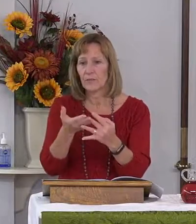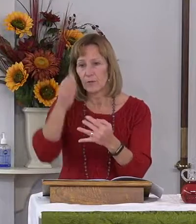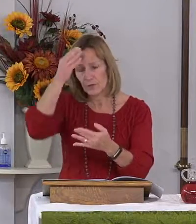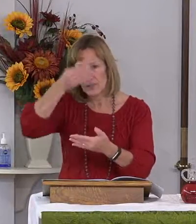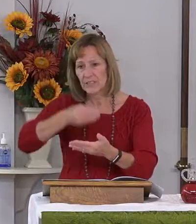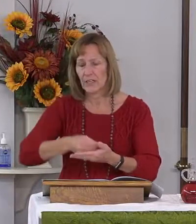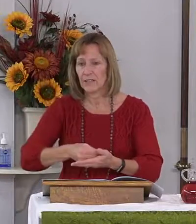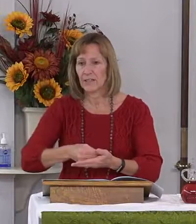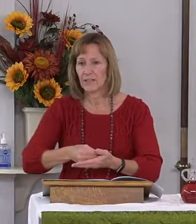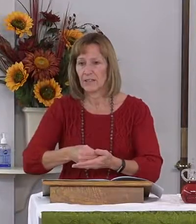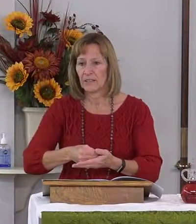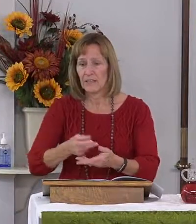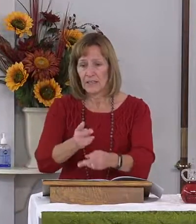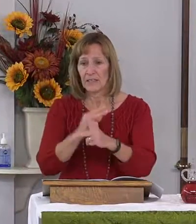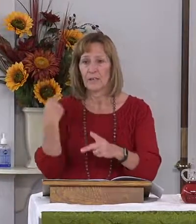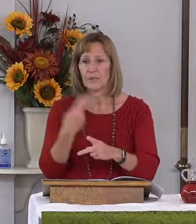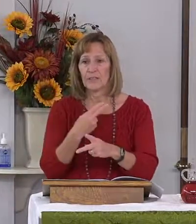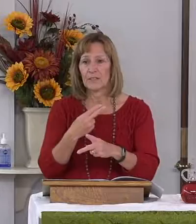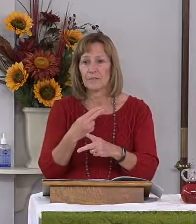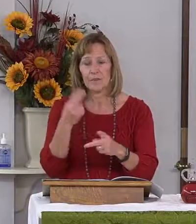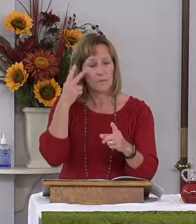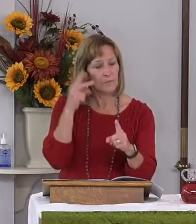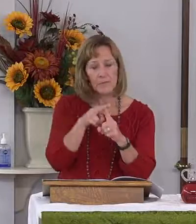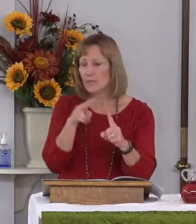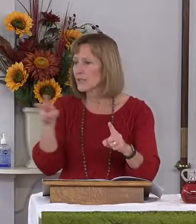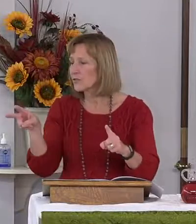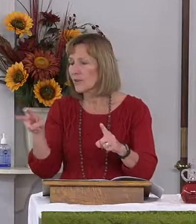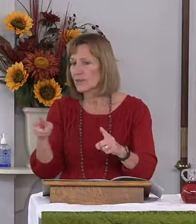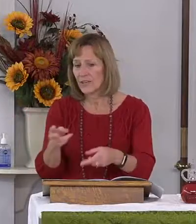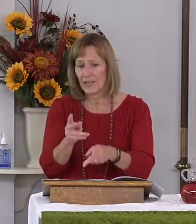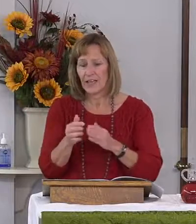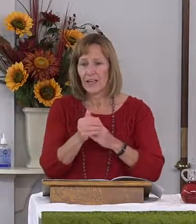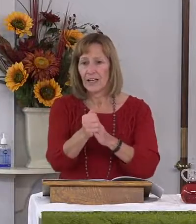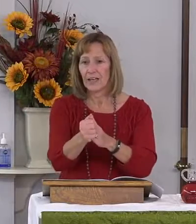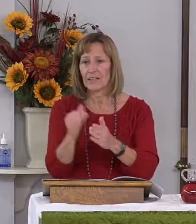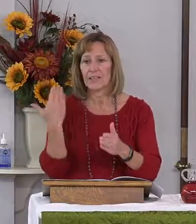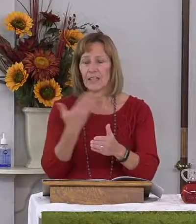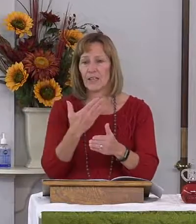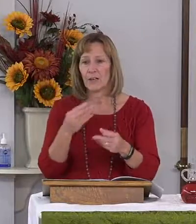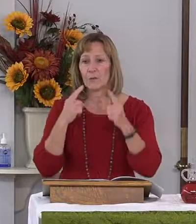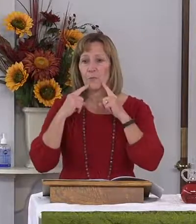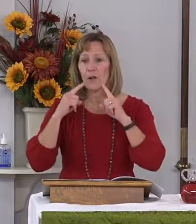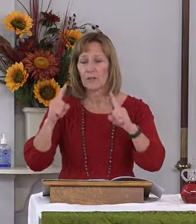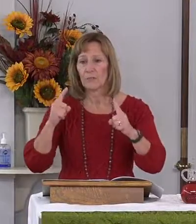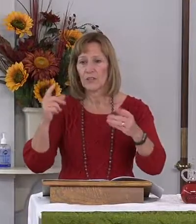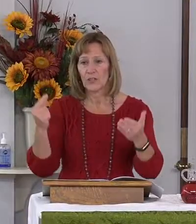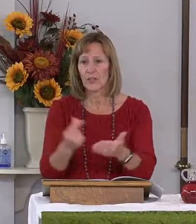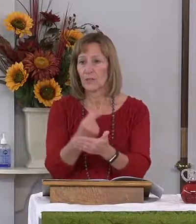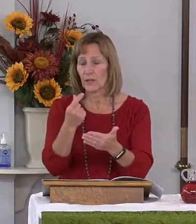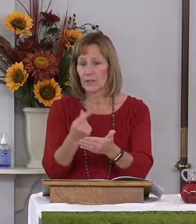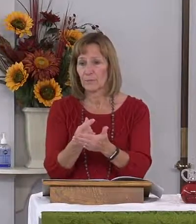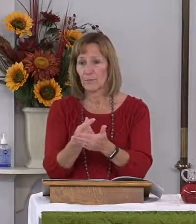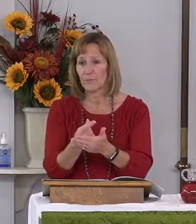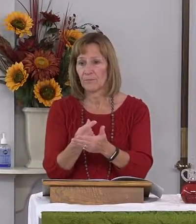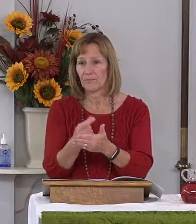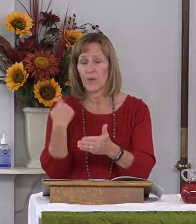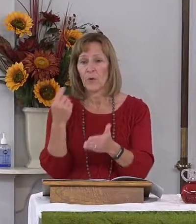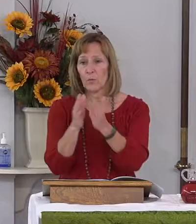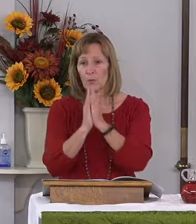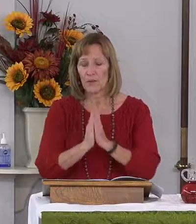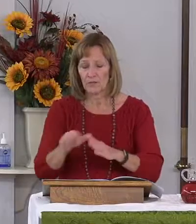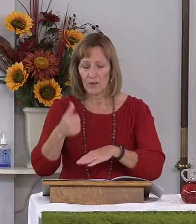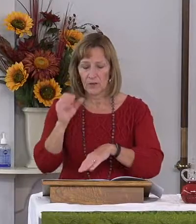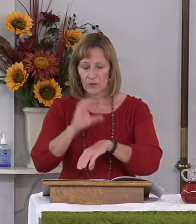Son. Keep us from distraction and guide us in our proclamation of the gospel. We pray for